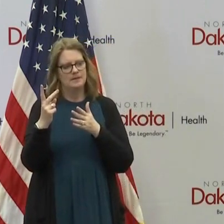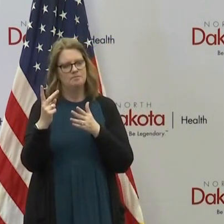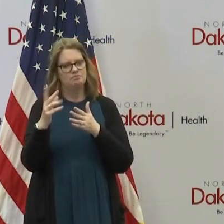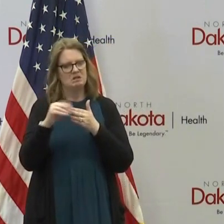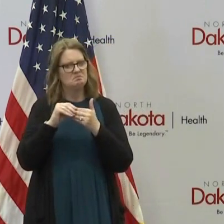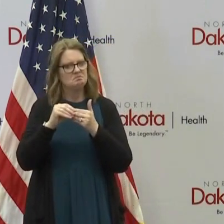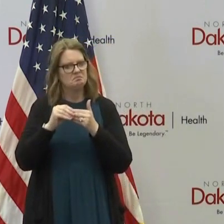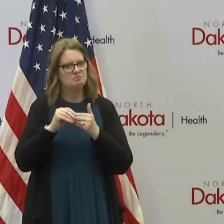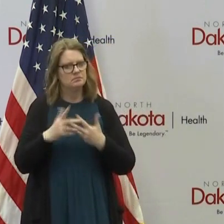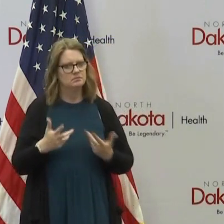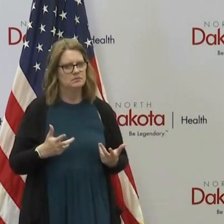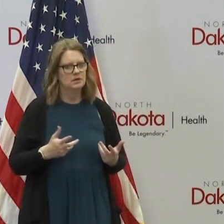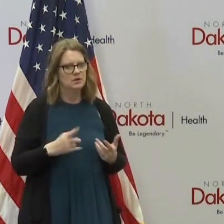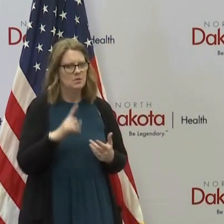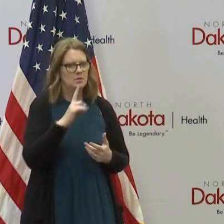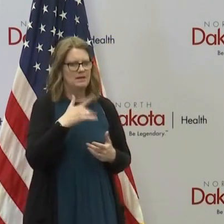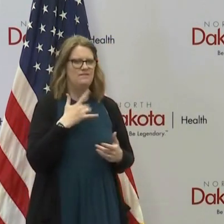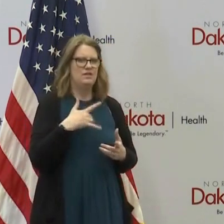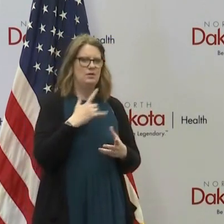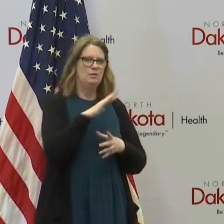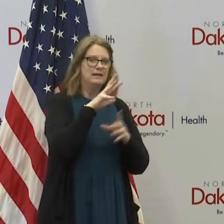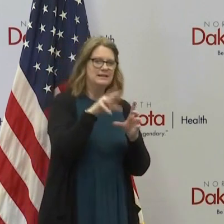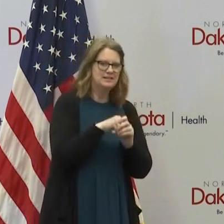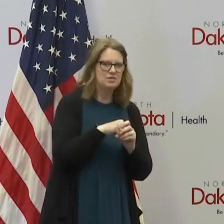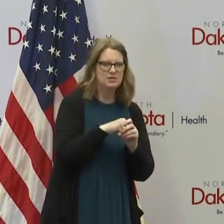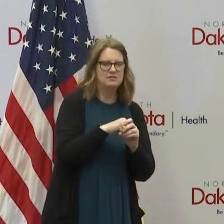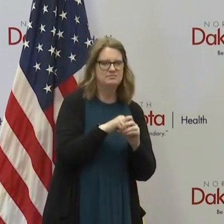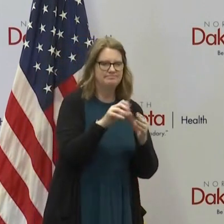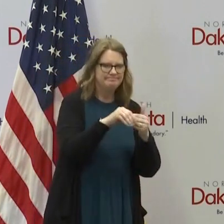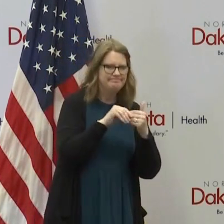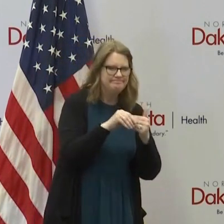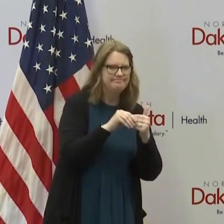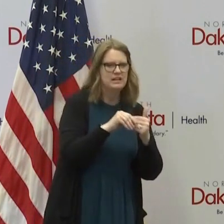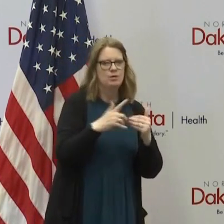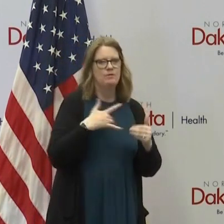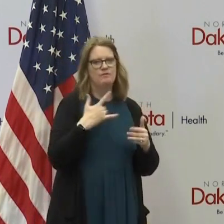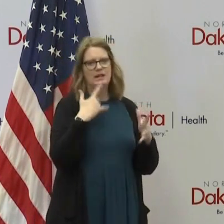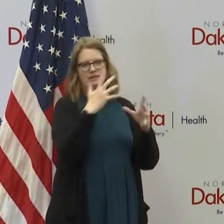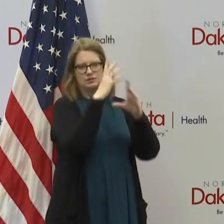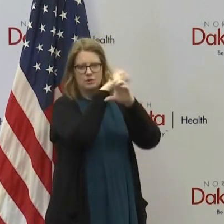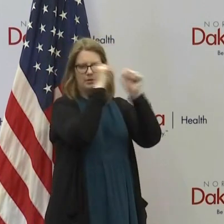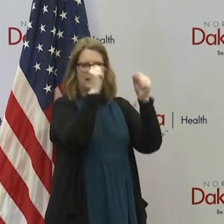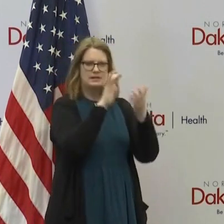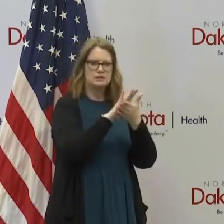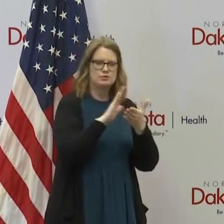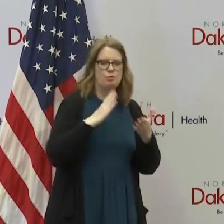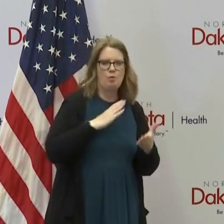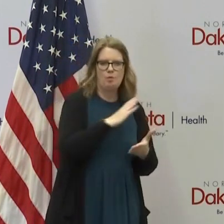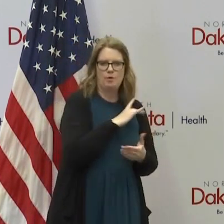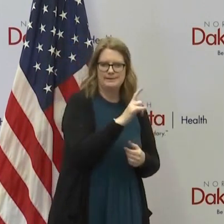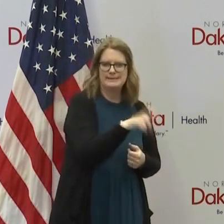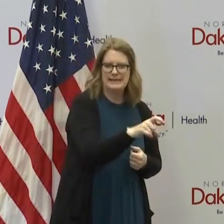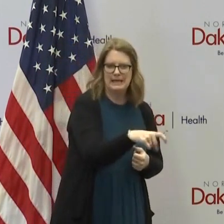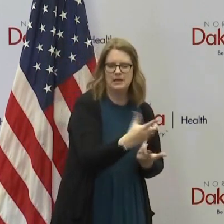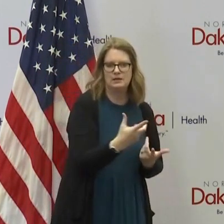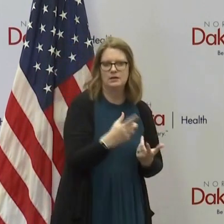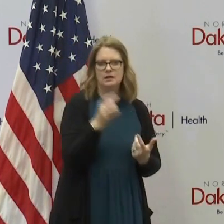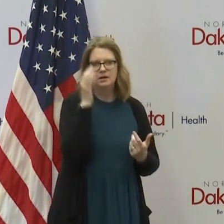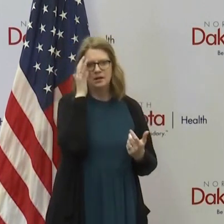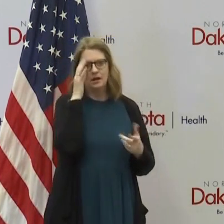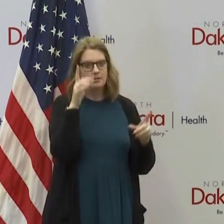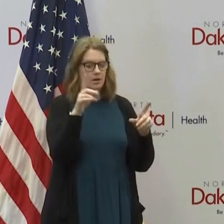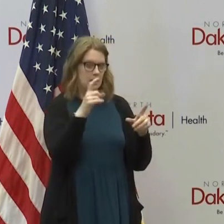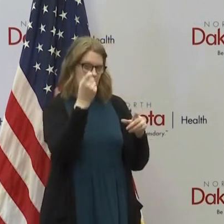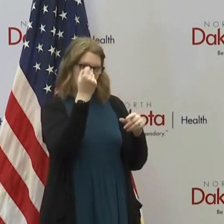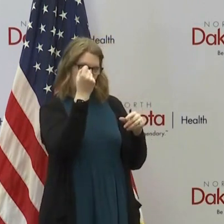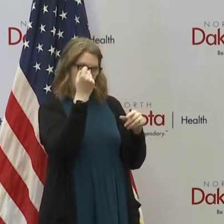feel comfortable that we've included all the flexibility that we knew that superintendents and school boards were looking for, and balancing that with the safety